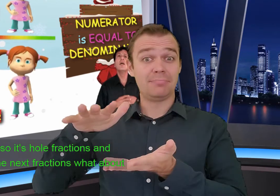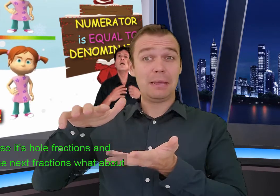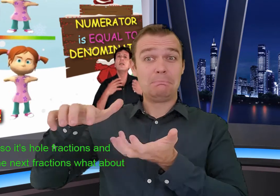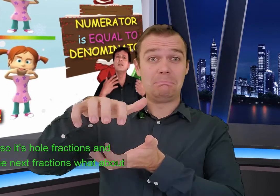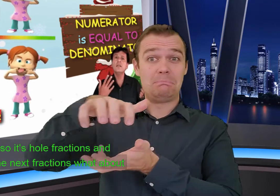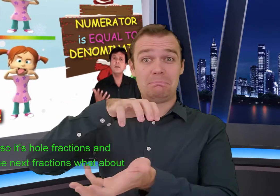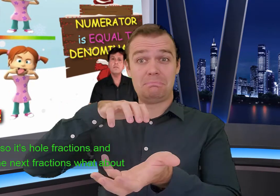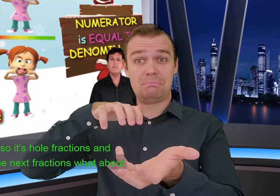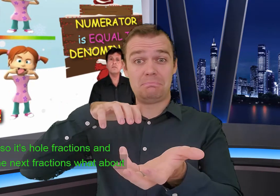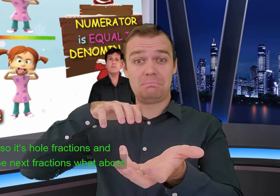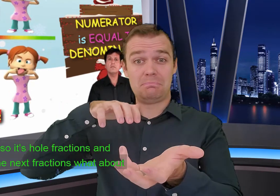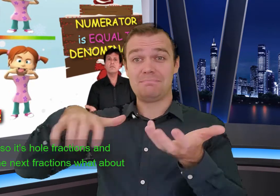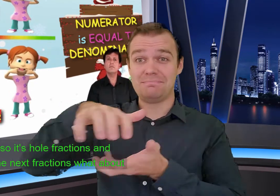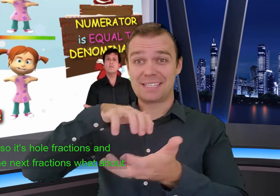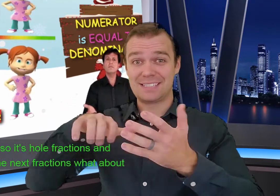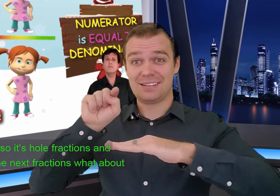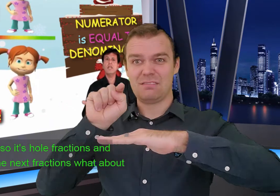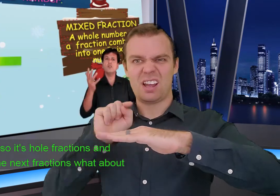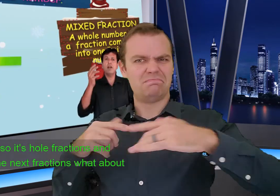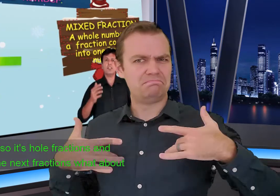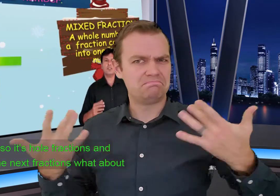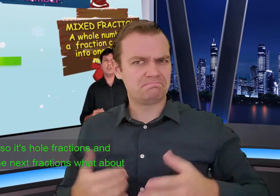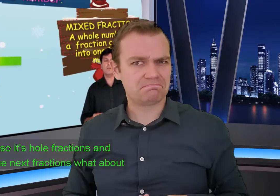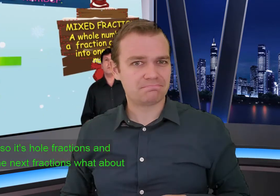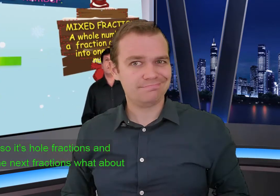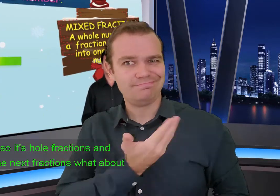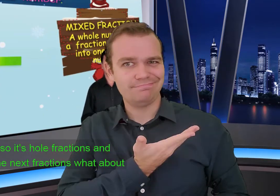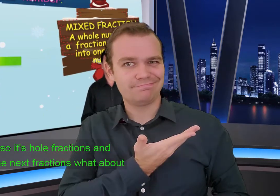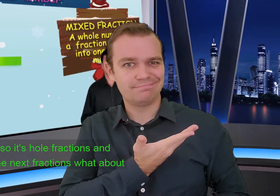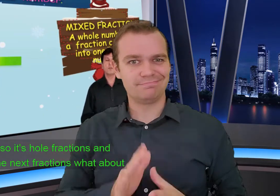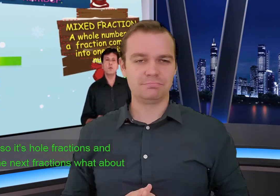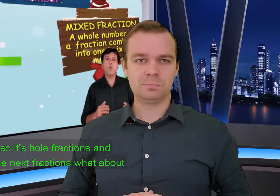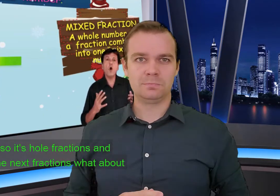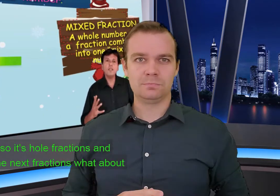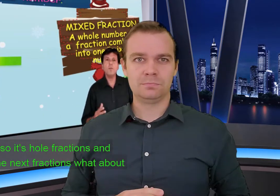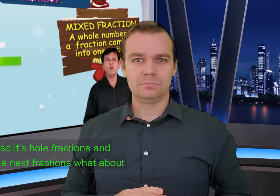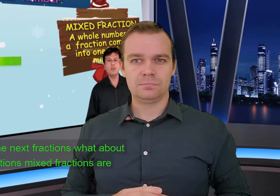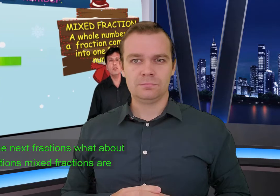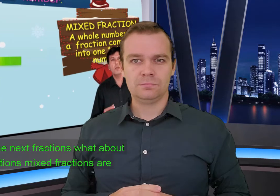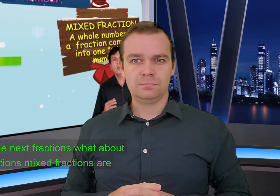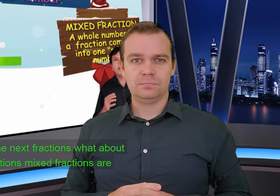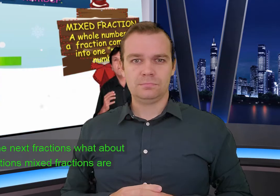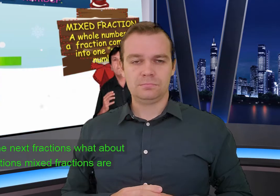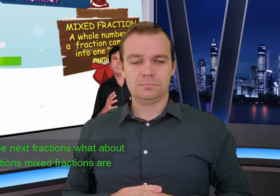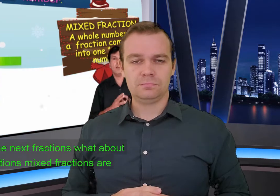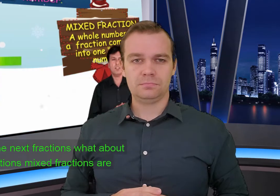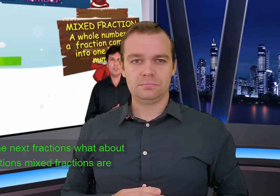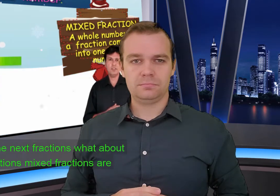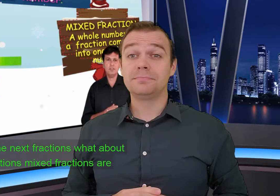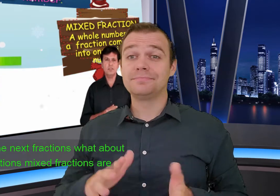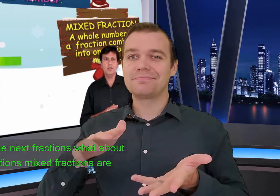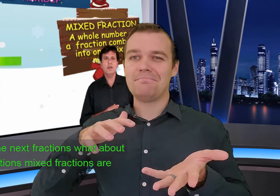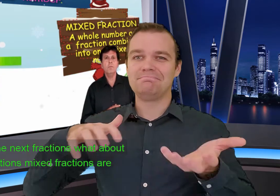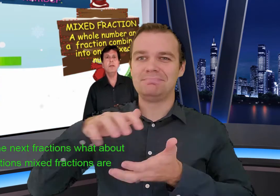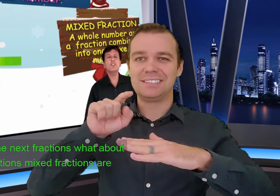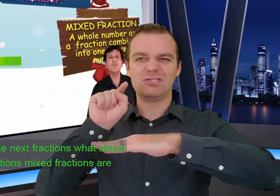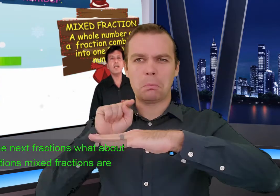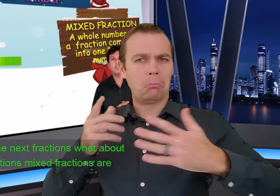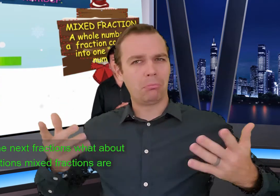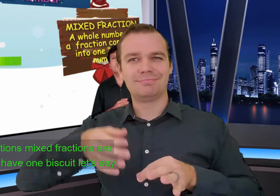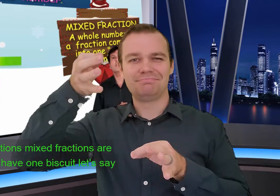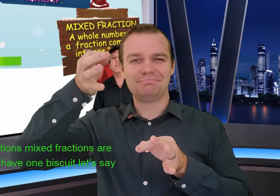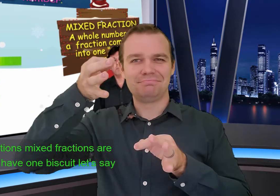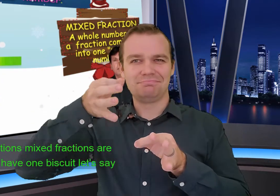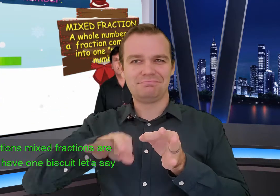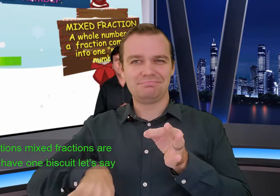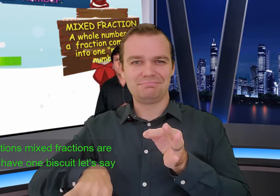about the mixed fractions? What about mixed fractions? Mixed